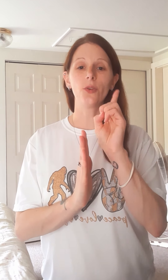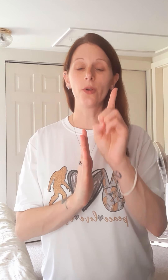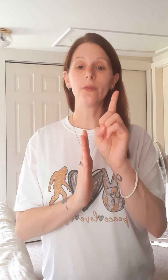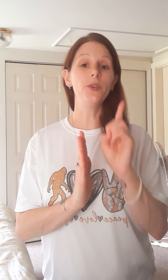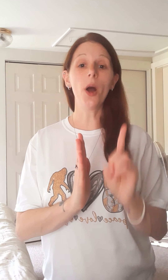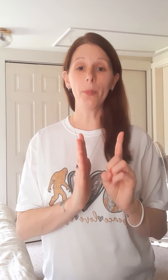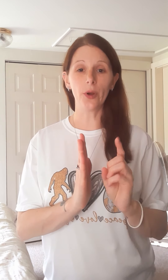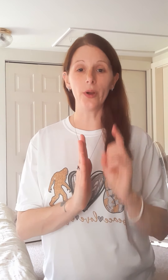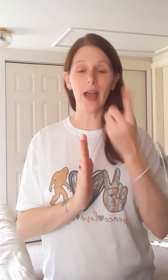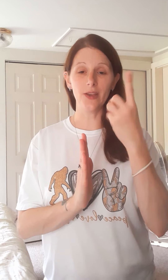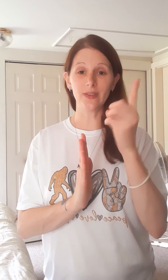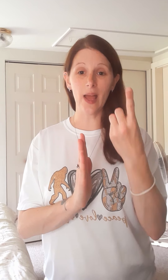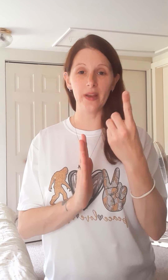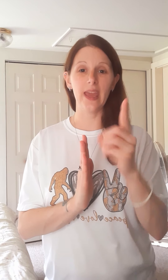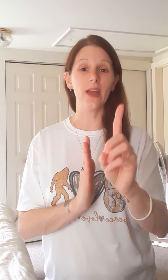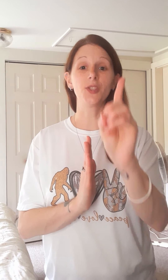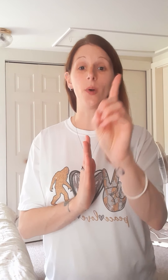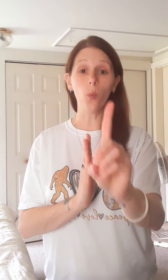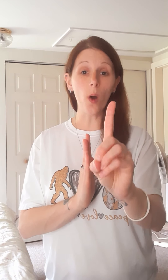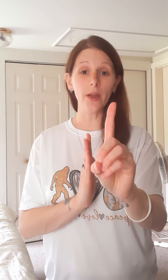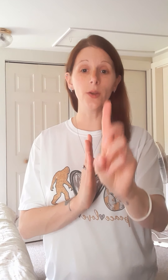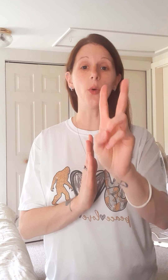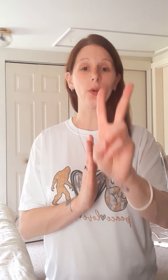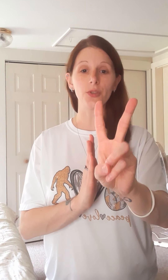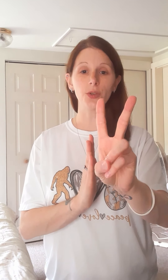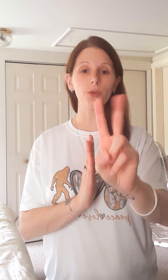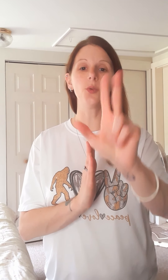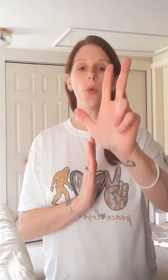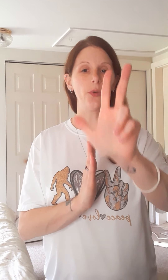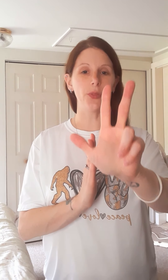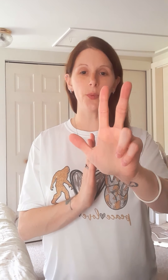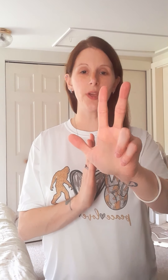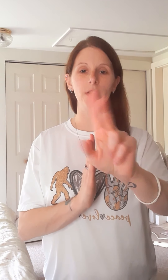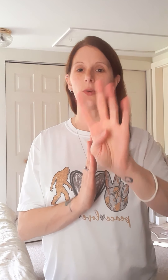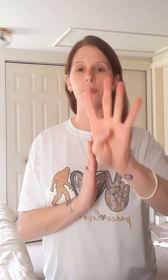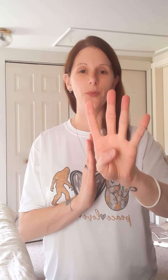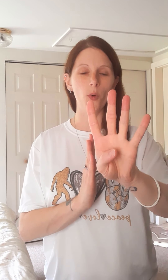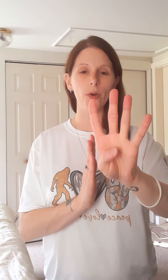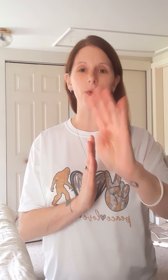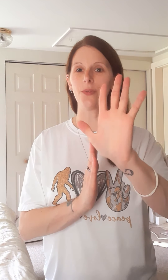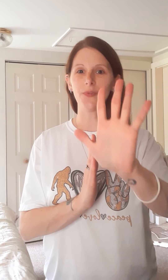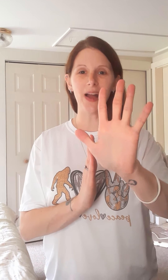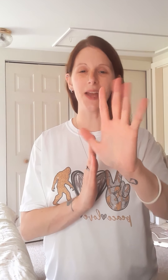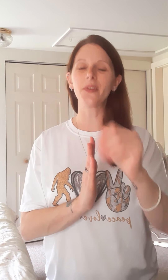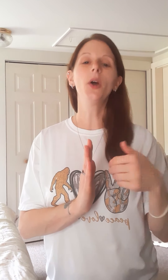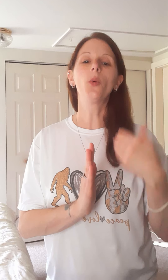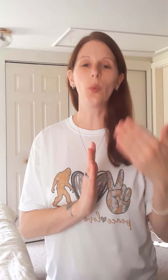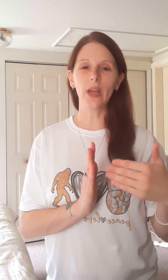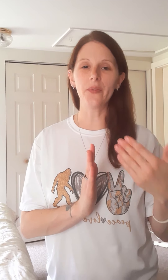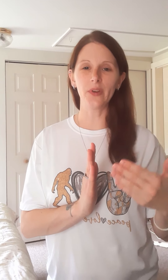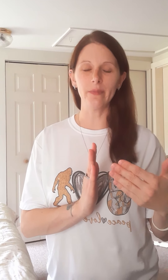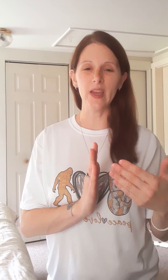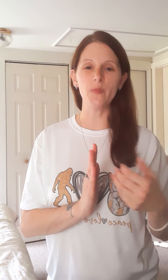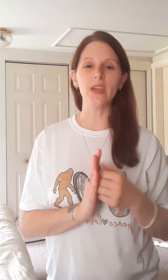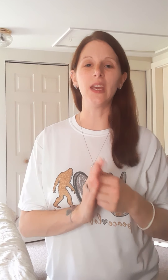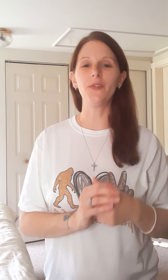your number on your dominant hand. So a 1 or a 2 or a 3 or a 4 or a 5, whatever it may be. And if you